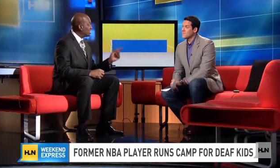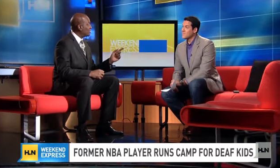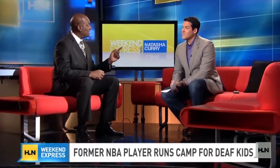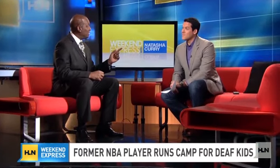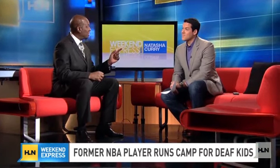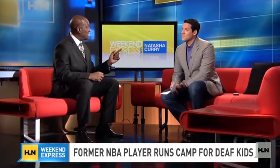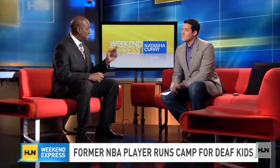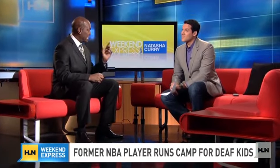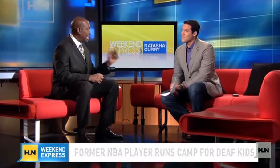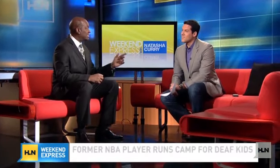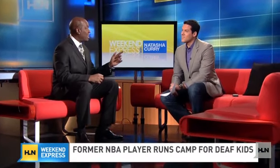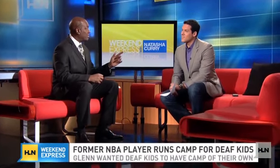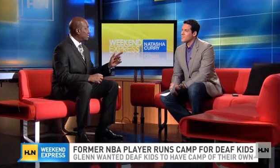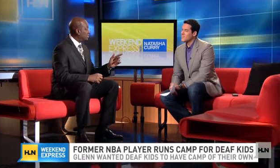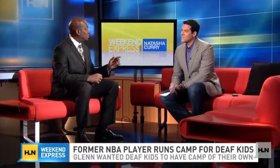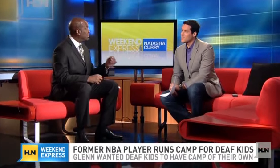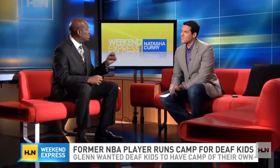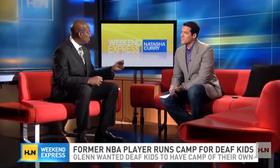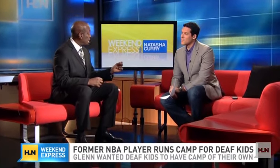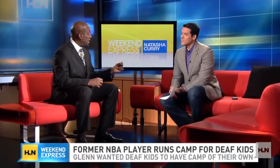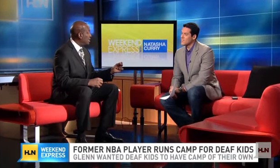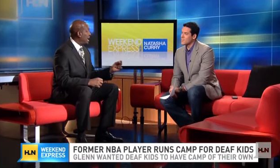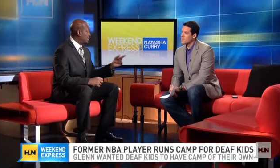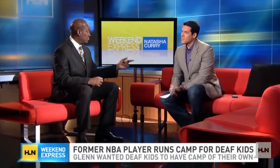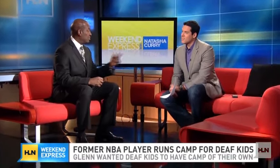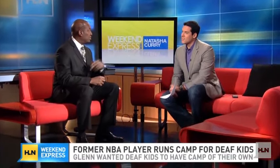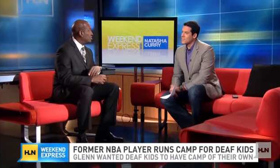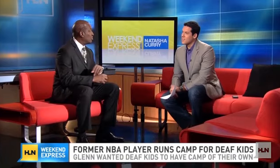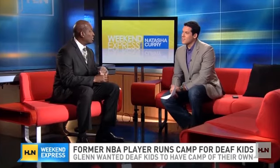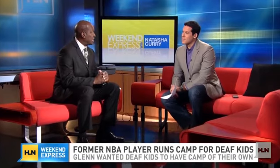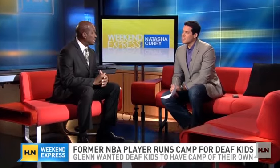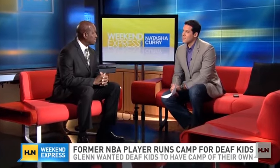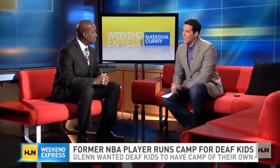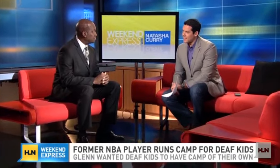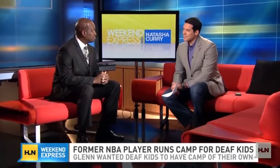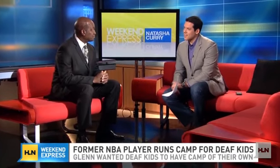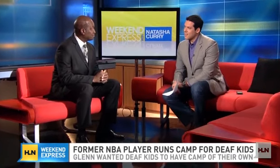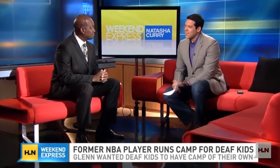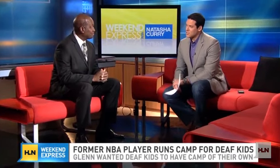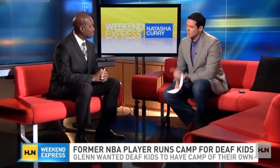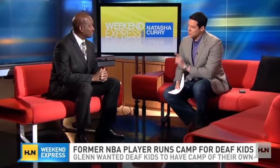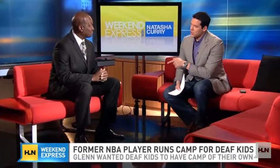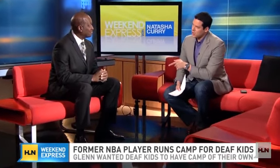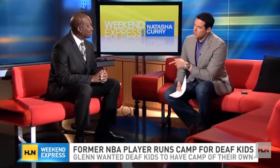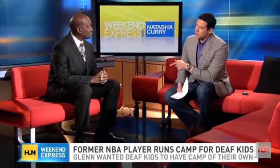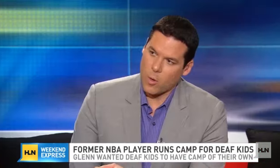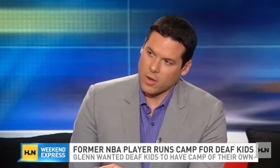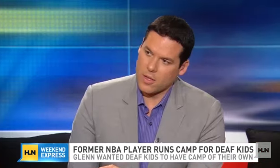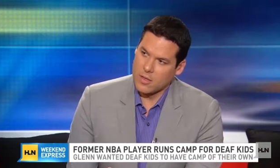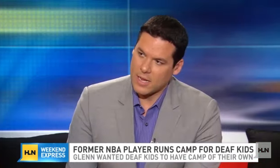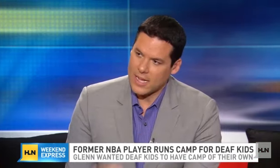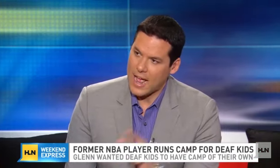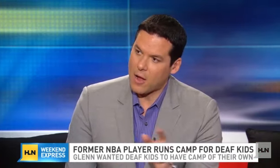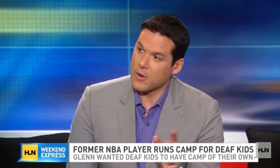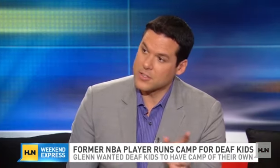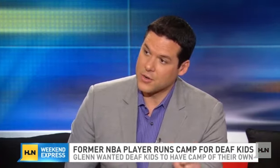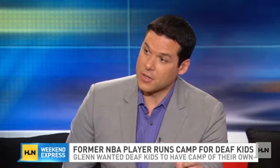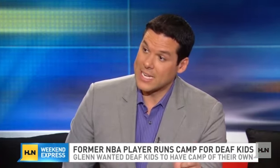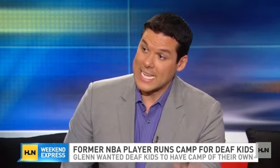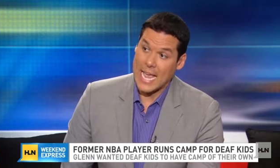for deaf kids, and I got the opportunity to do that as a member of the New York Knicks. Excellent. So you started it in New York. It now is currently in Decatur,